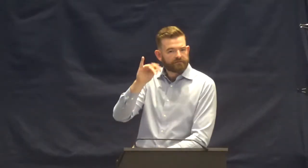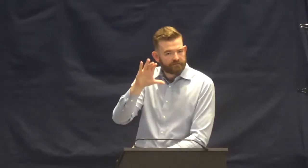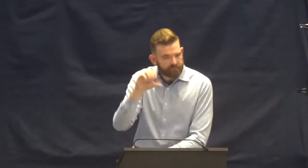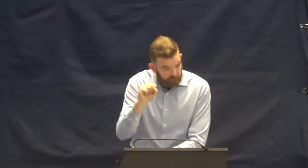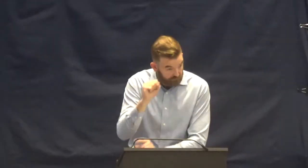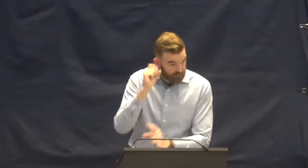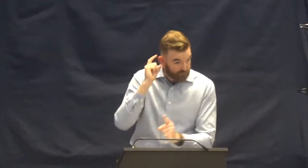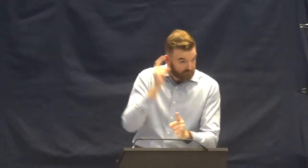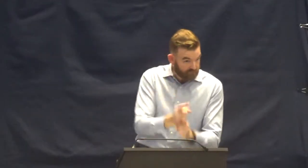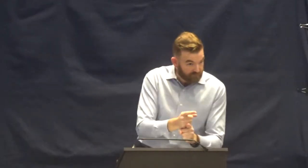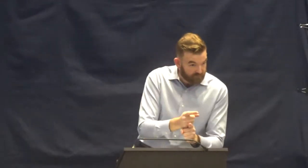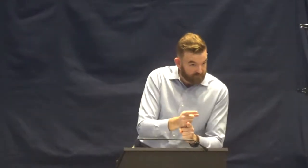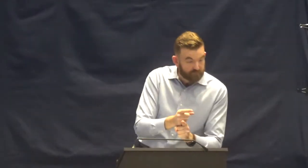actions,